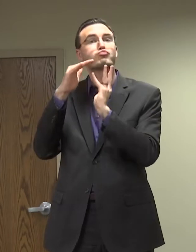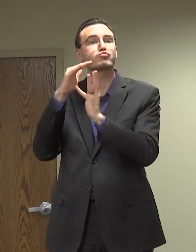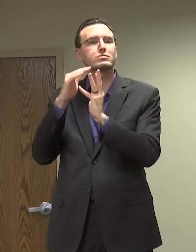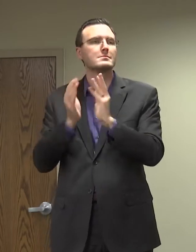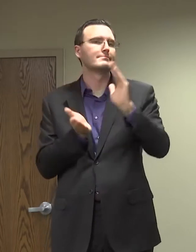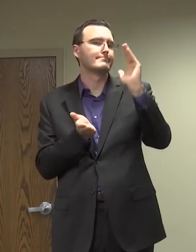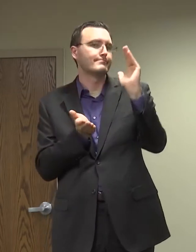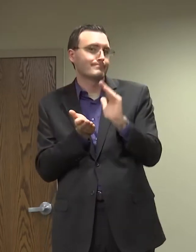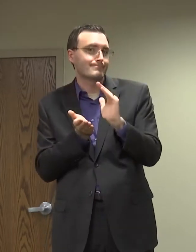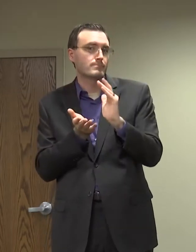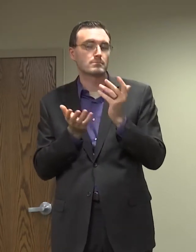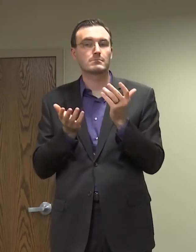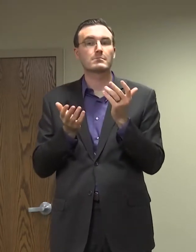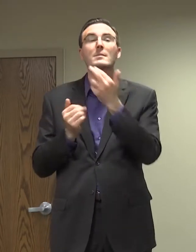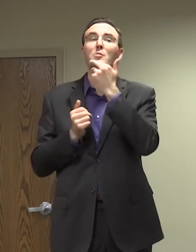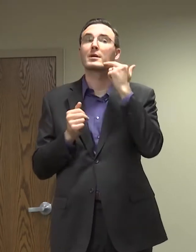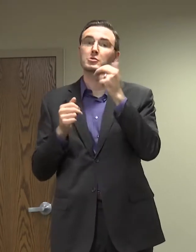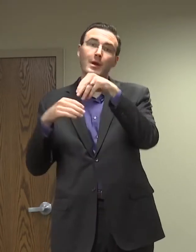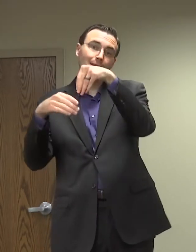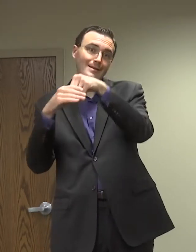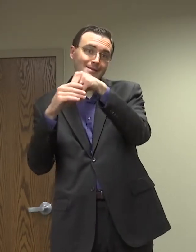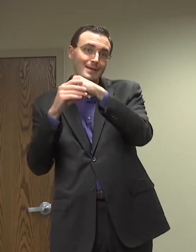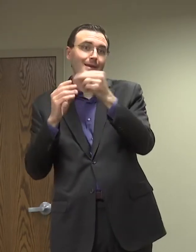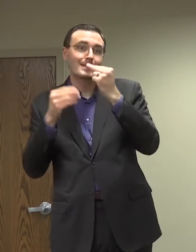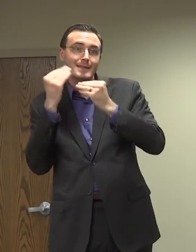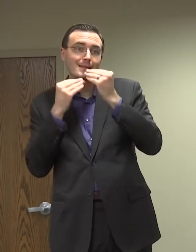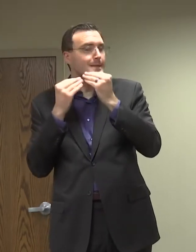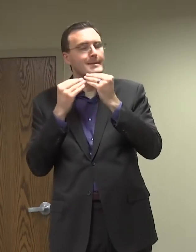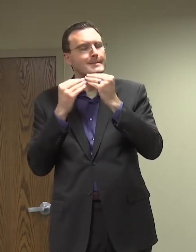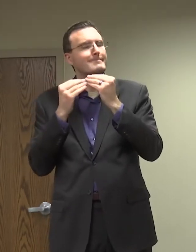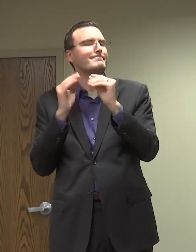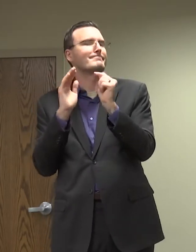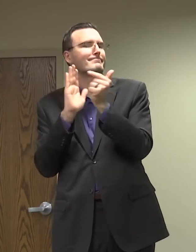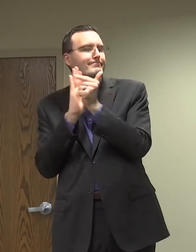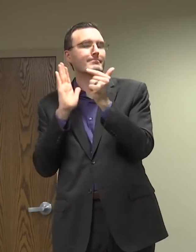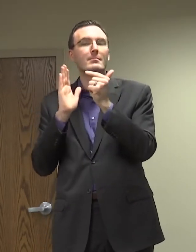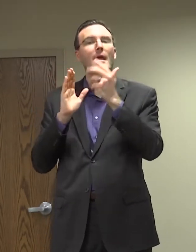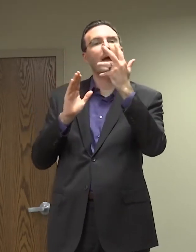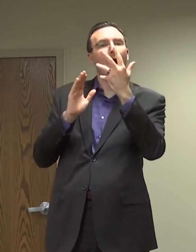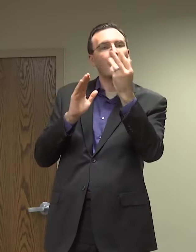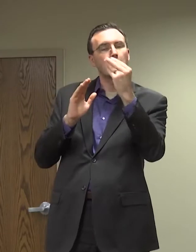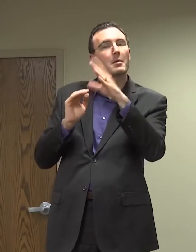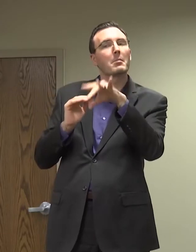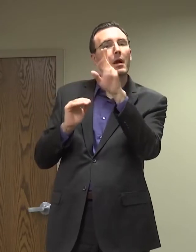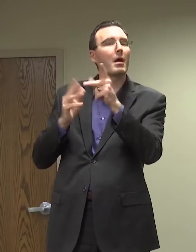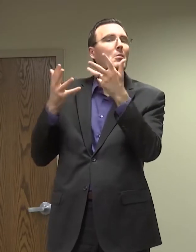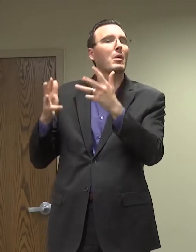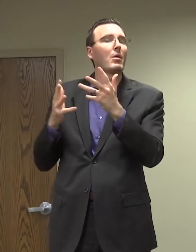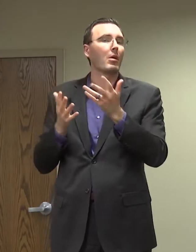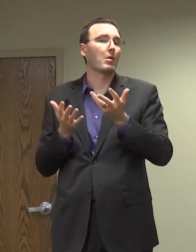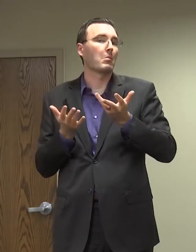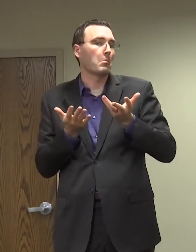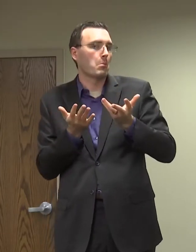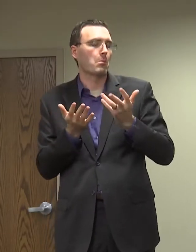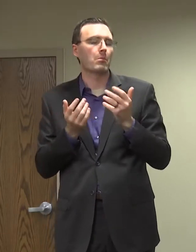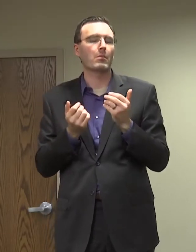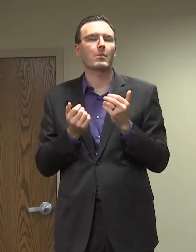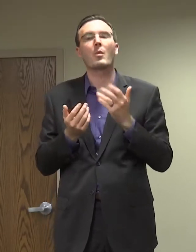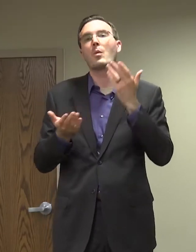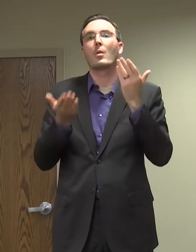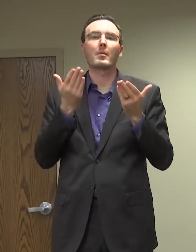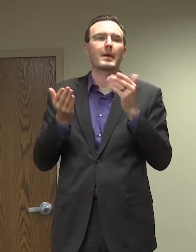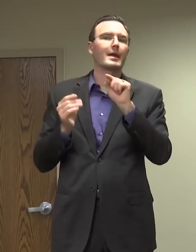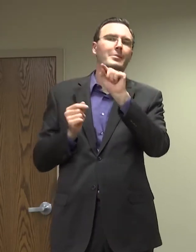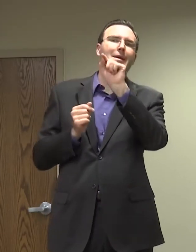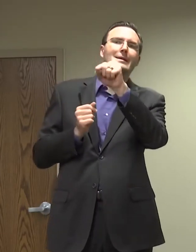curbside only, it may be limitations if there's an outbreak associated, it may mean a closure if there's a particular outbreak associated with